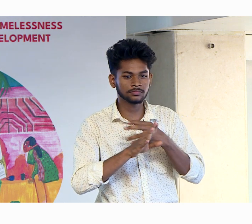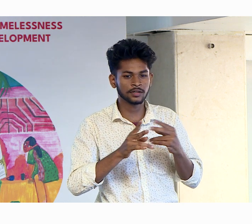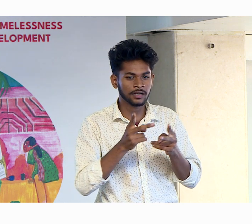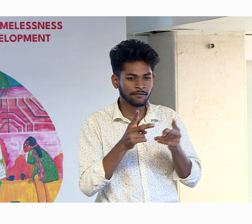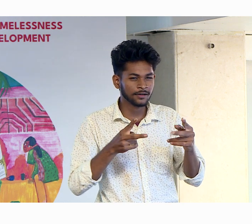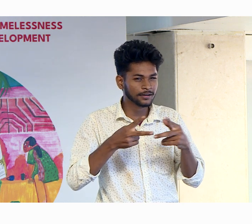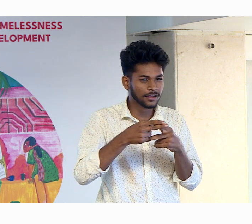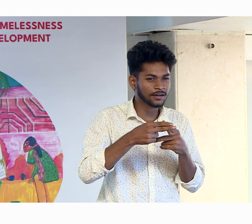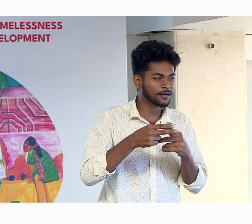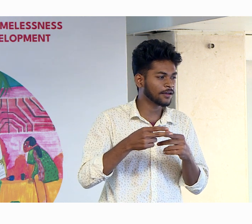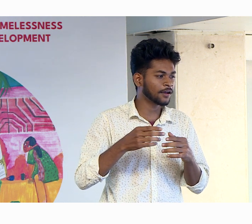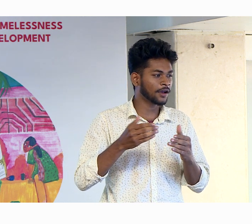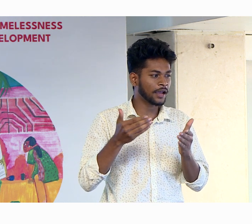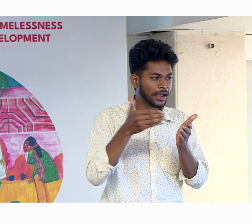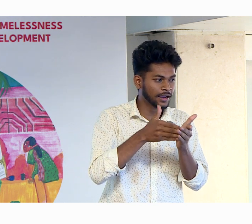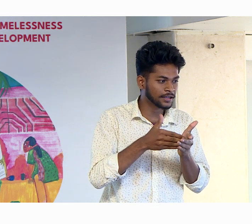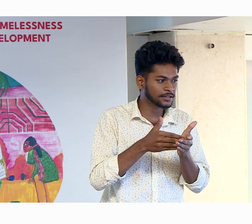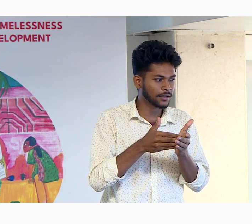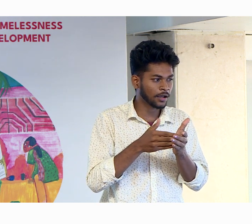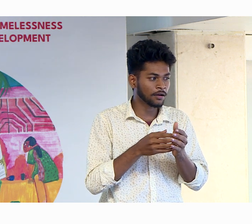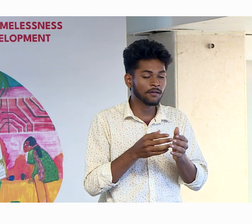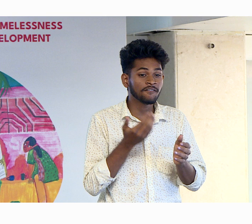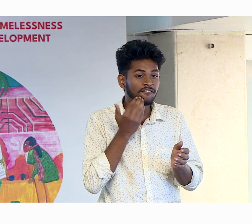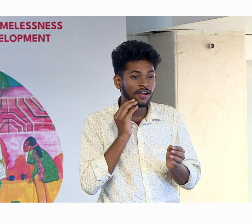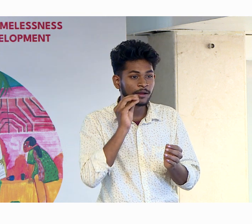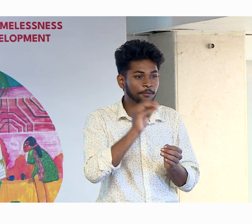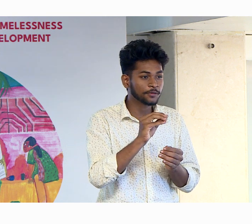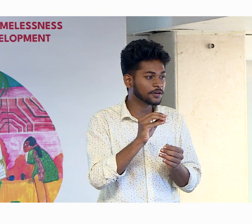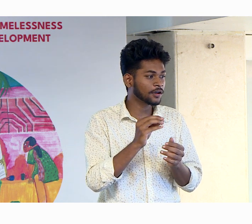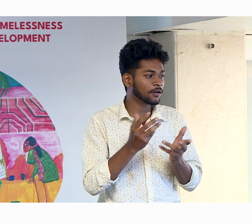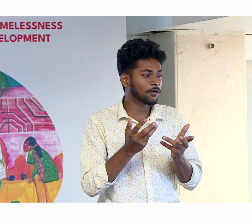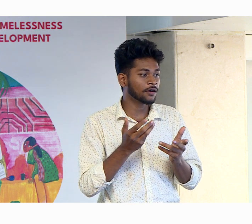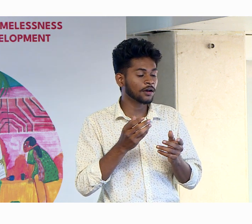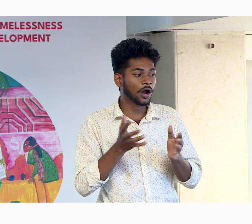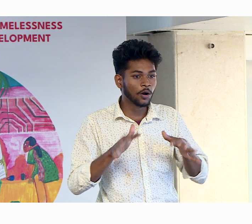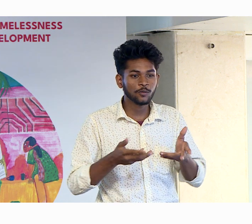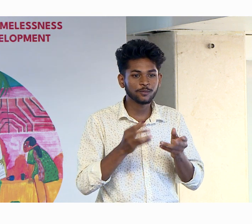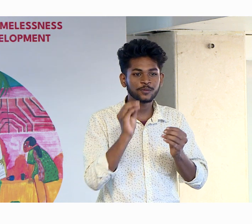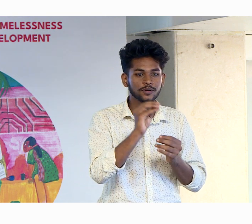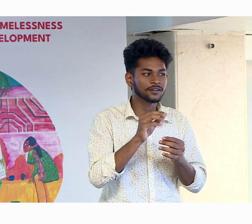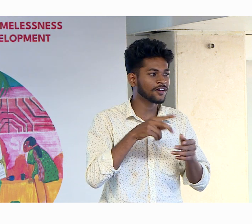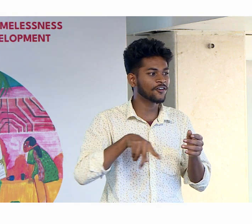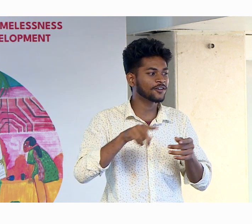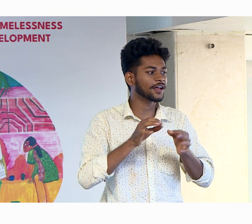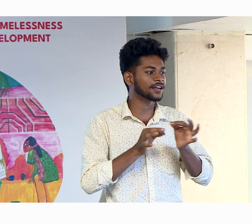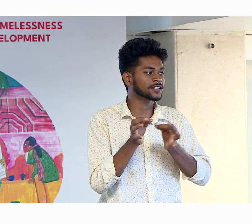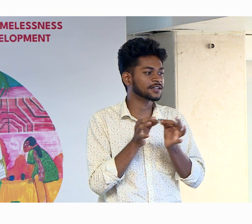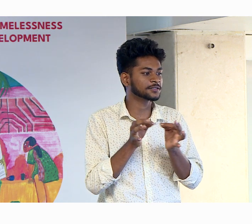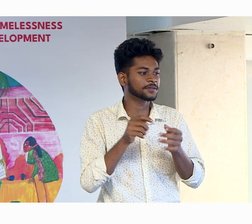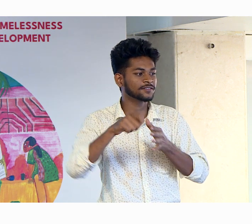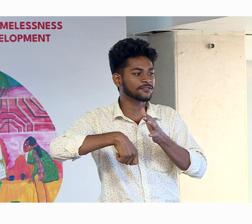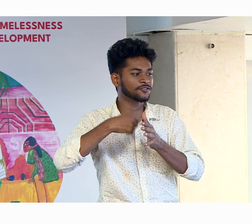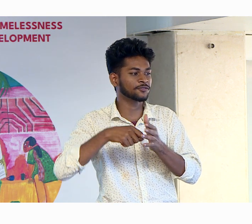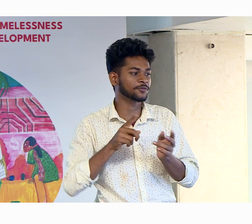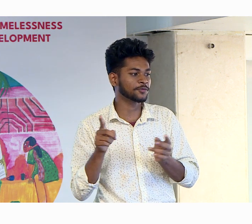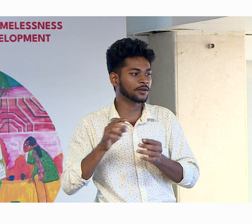context. They assess how it's going by using success criteria that they themselves have agreed. Usually they realize that they need to